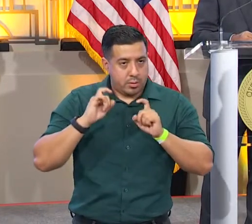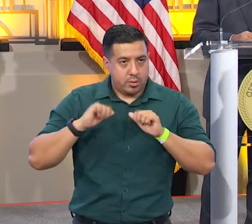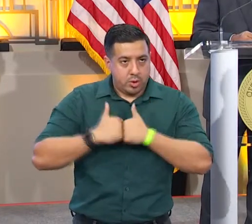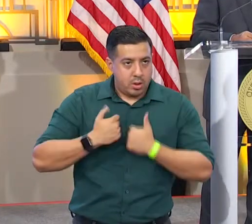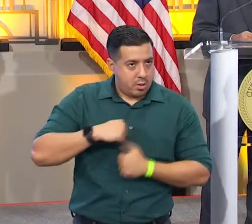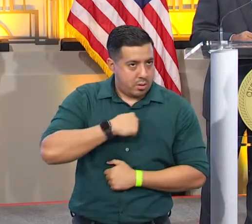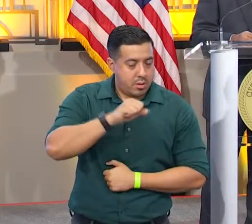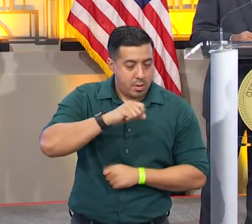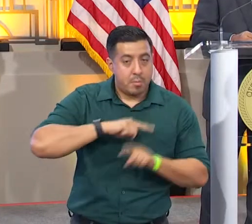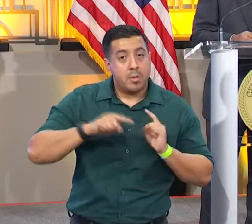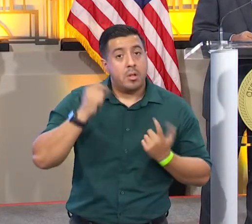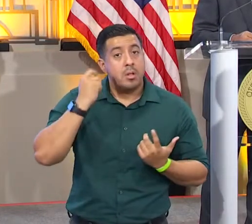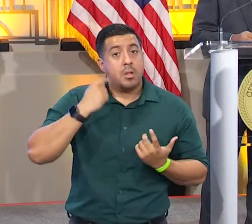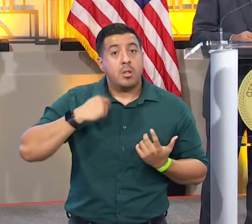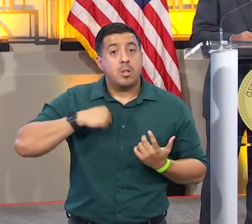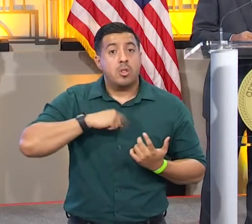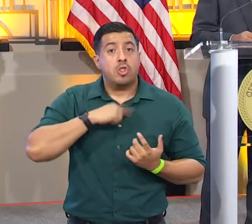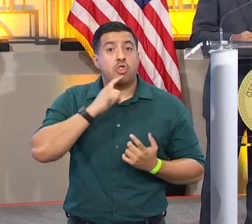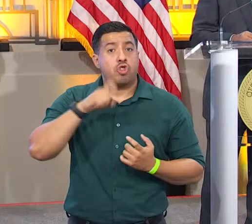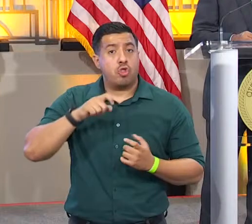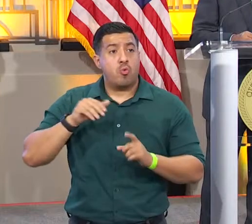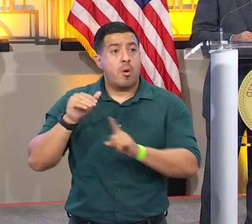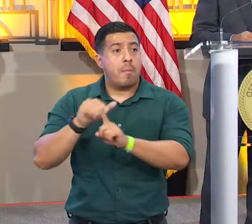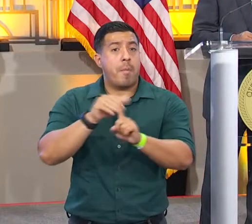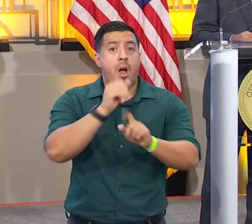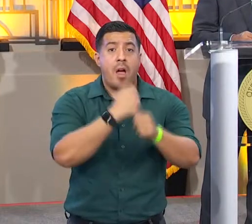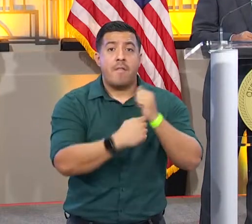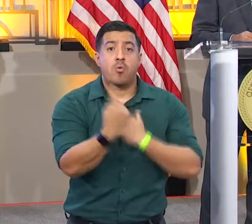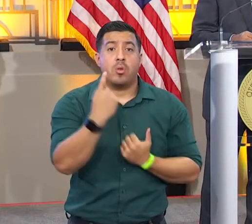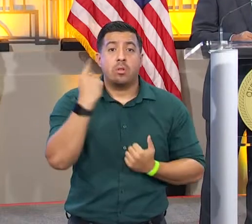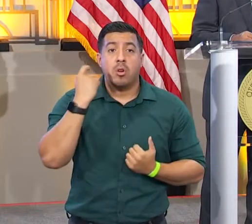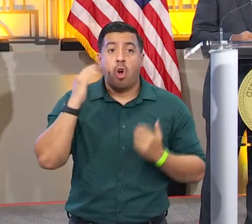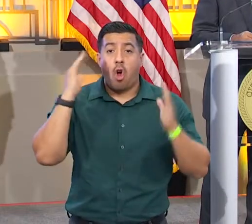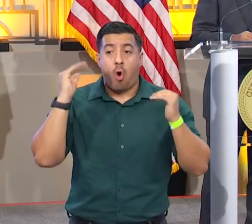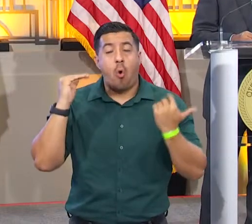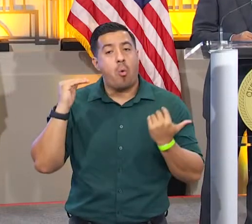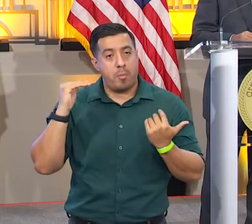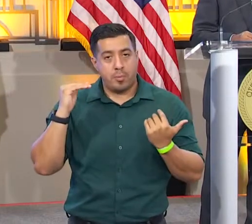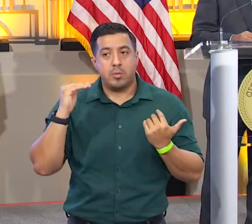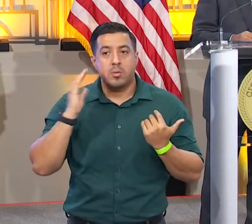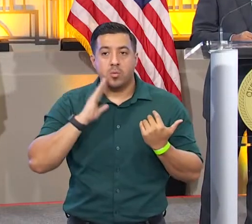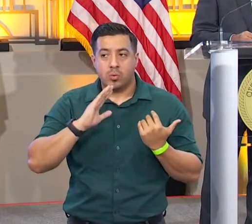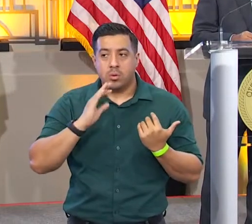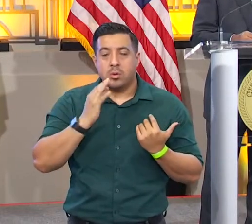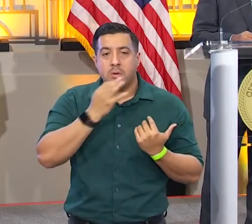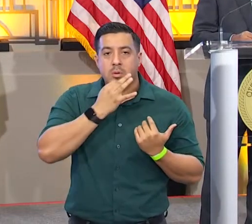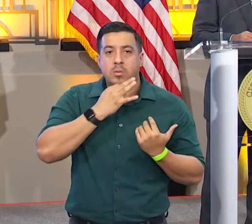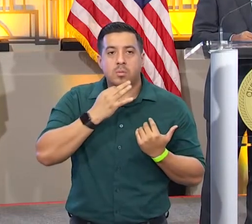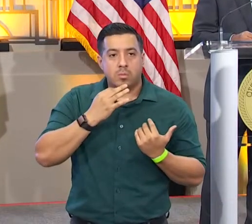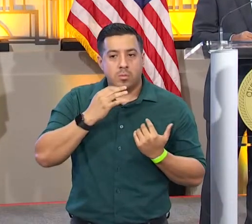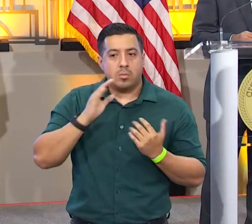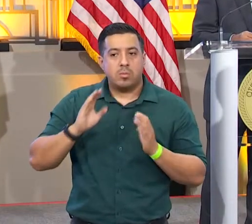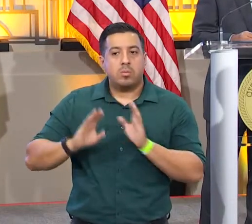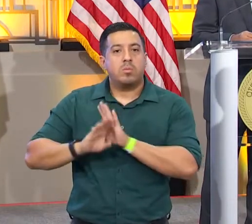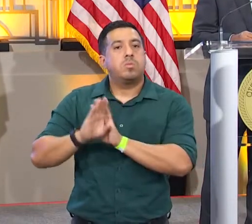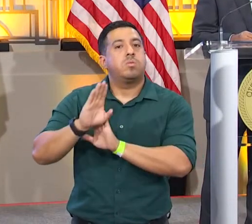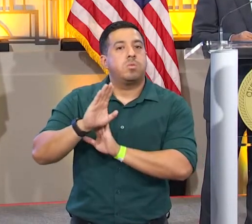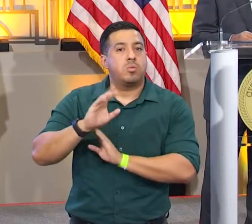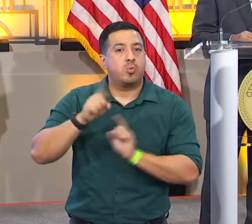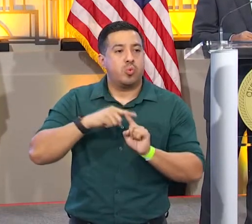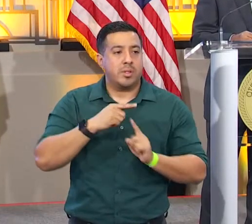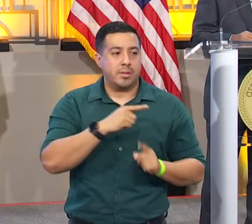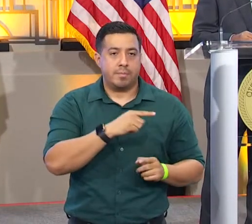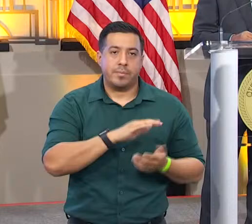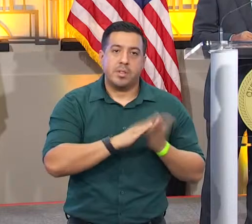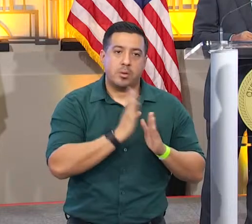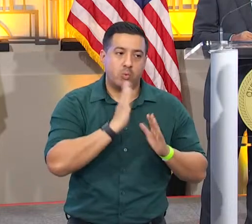no mistake, this should remind all of us that hope is on our horizon as our city recovers.